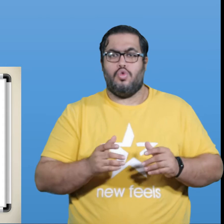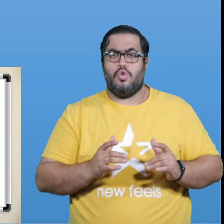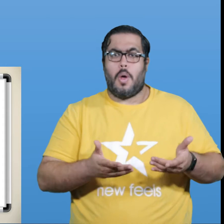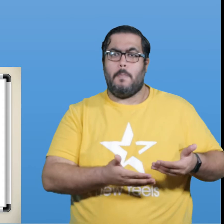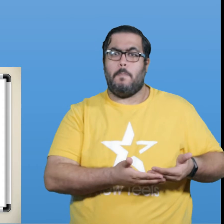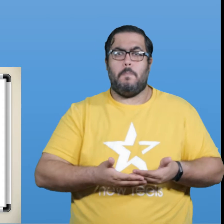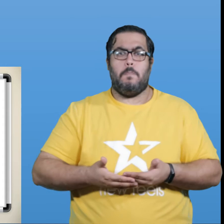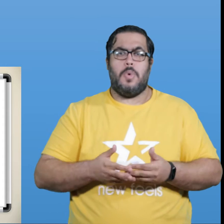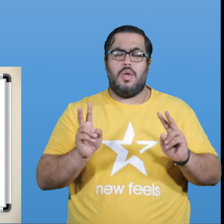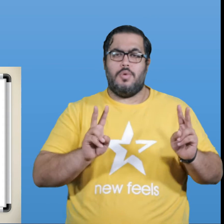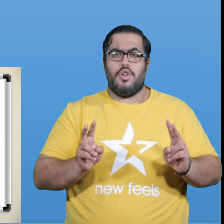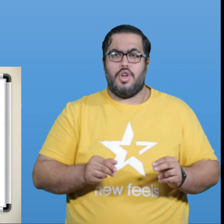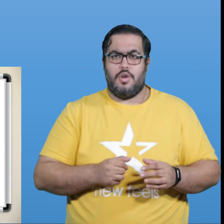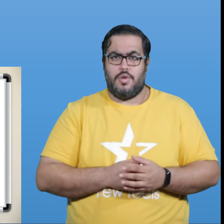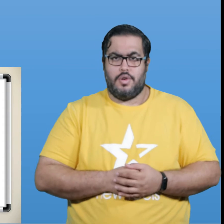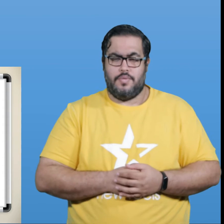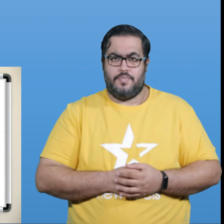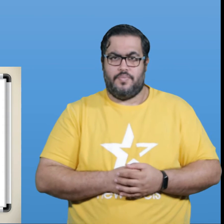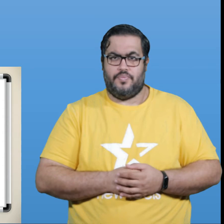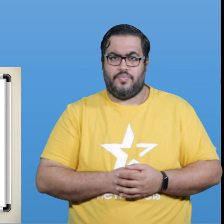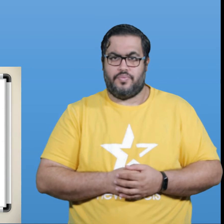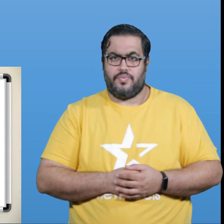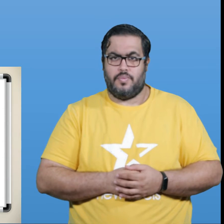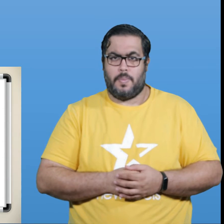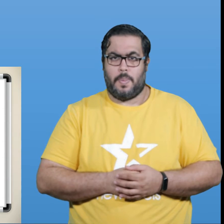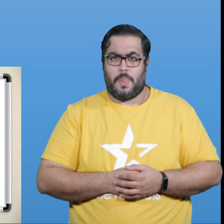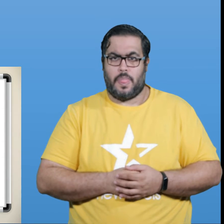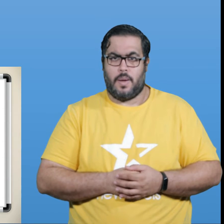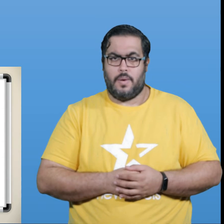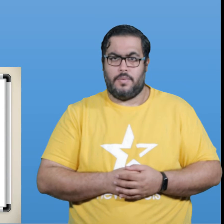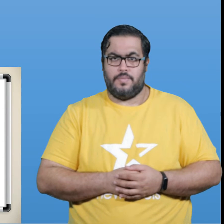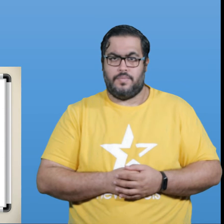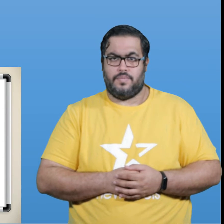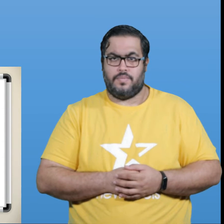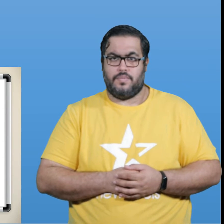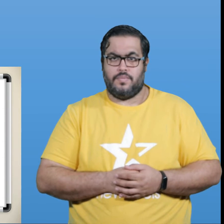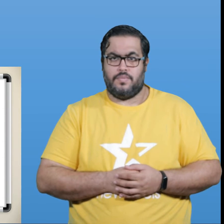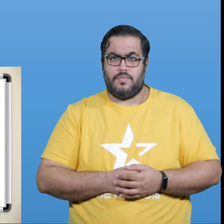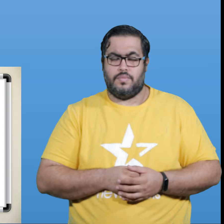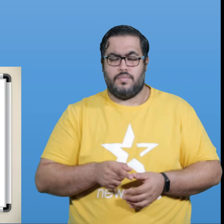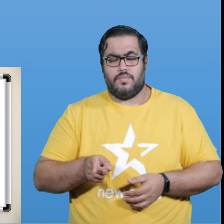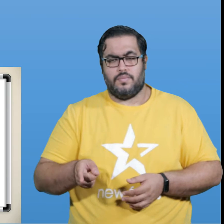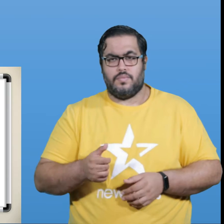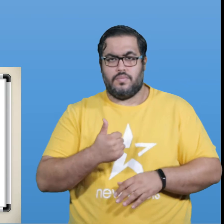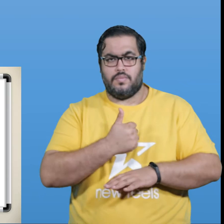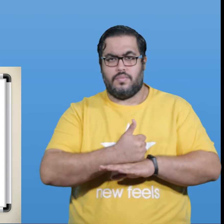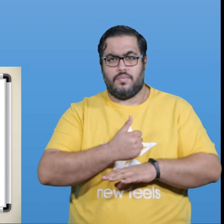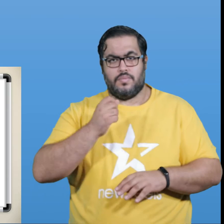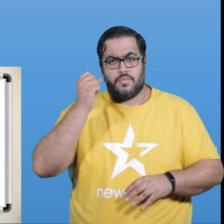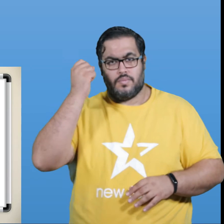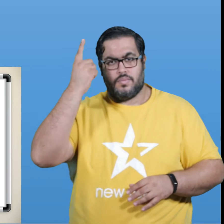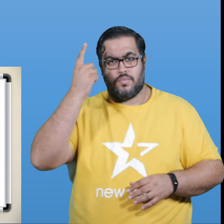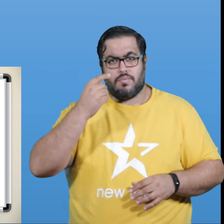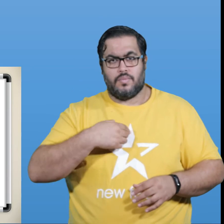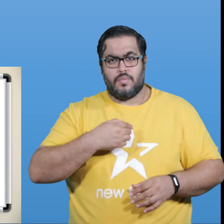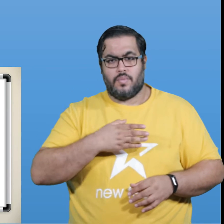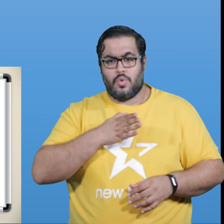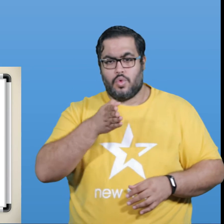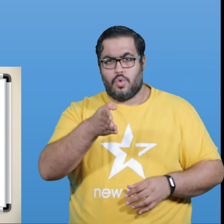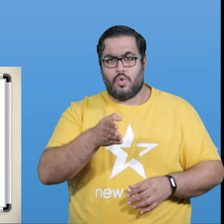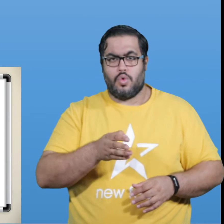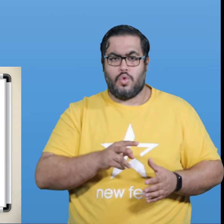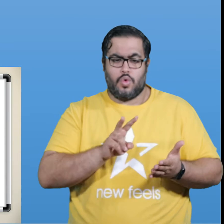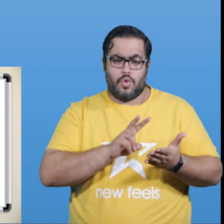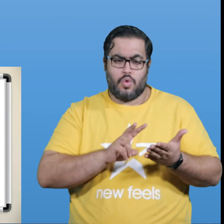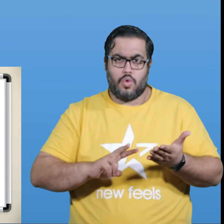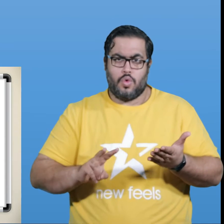is. We don't know what it is, and they are describing what a baby shower is to us. So that's the main idea. And of course, if you go back to the type